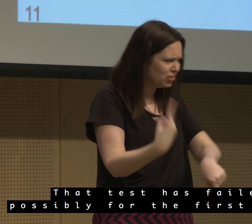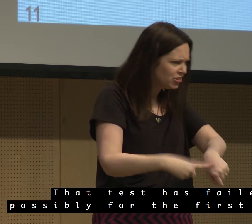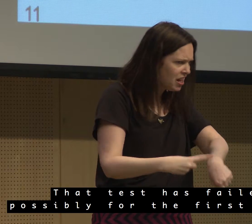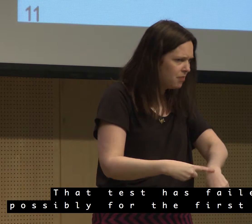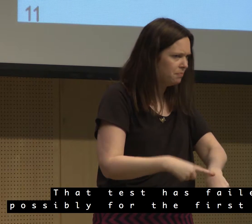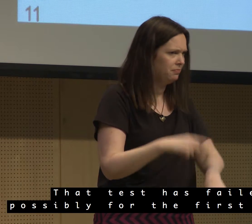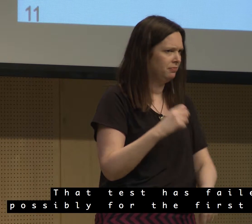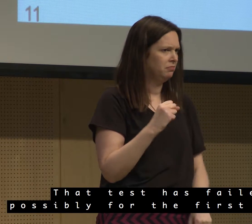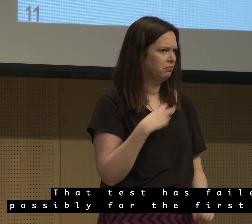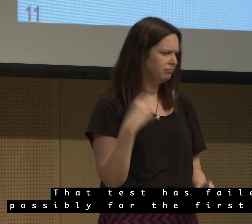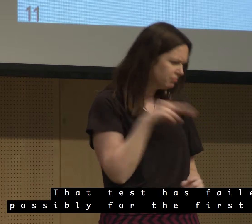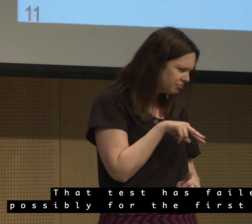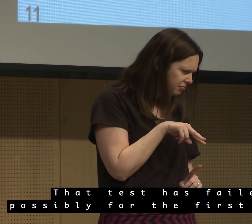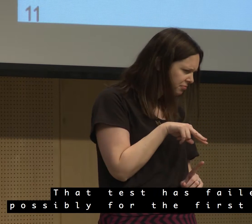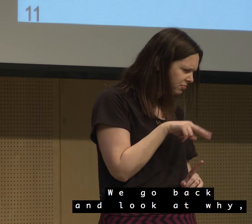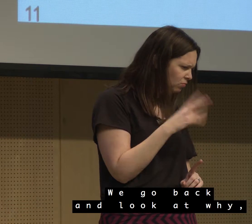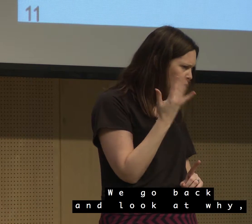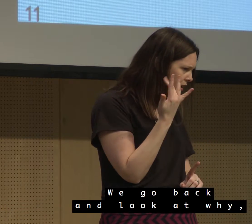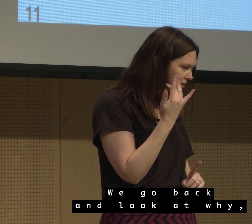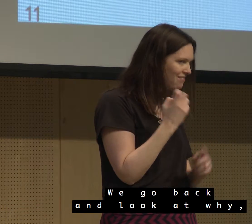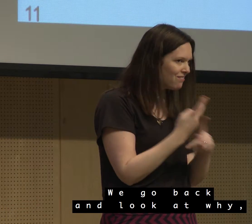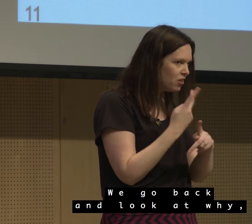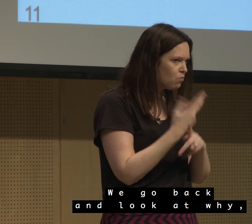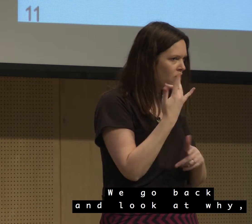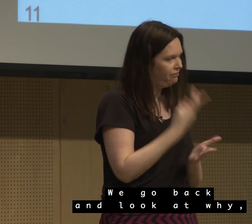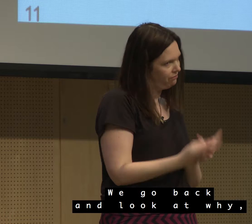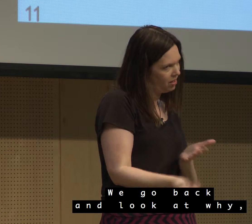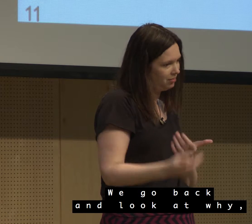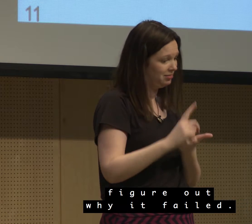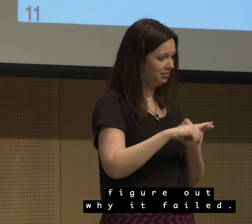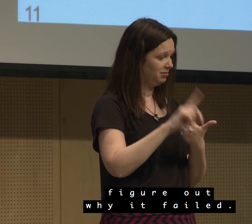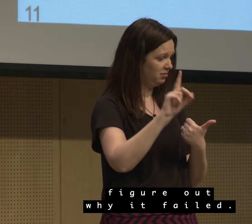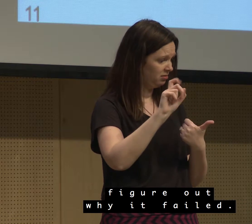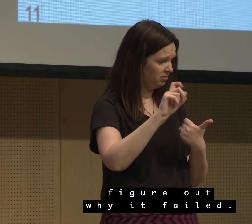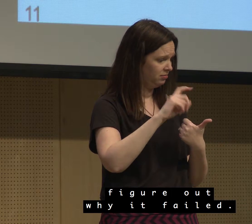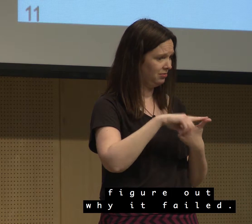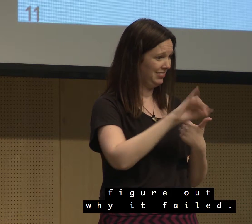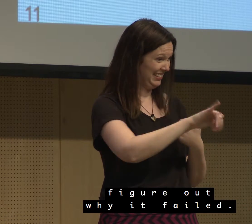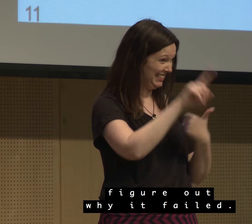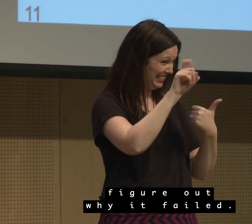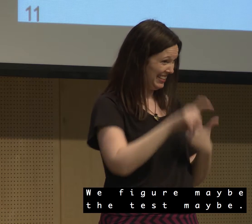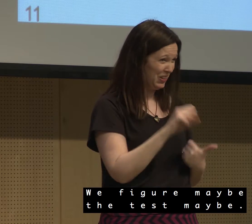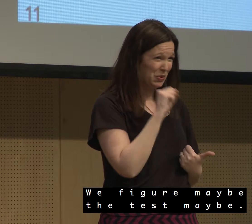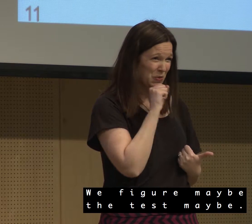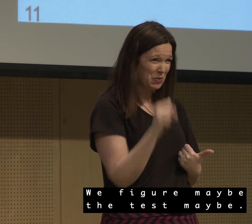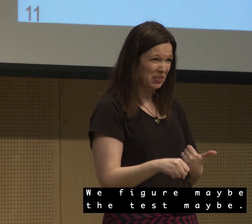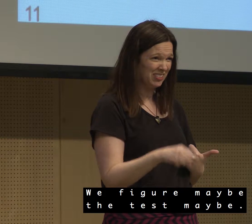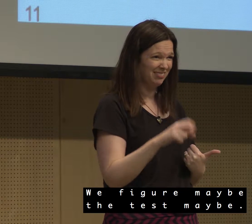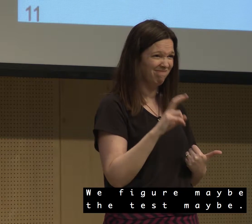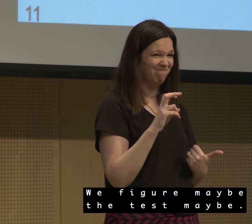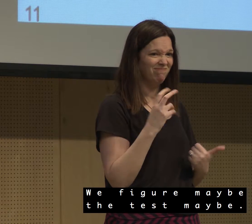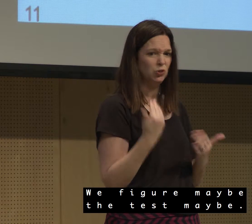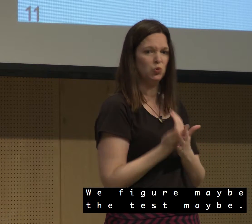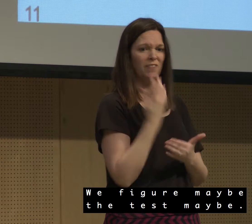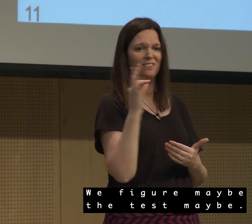has failed, possibly for the first time. We go back and look at why, figure out why it failed. We figure maybe the test,